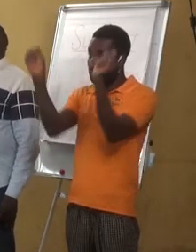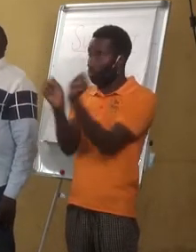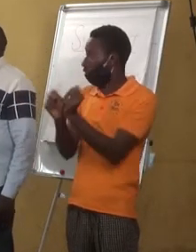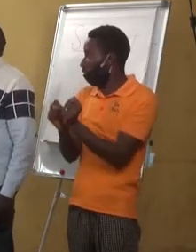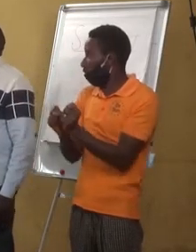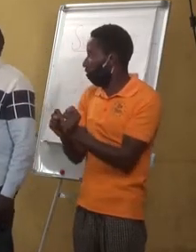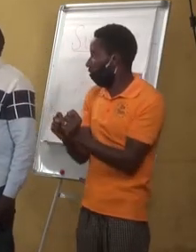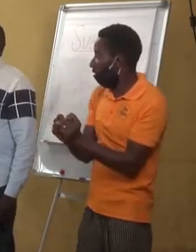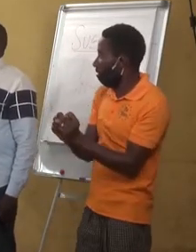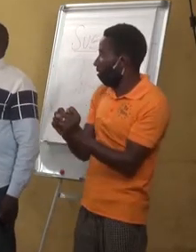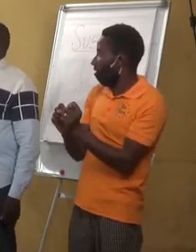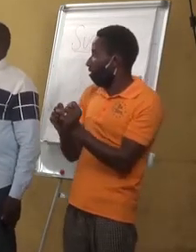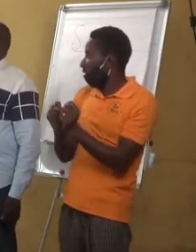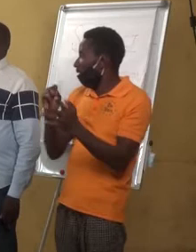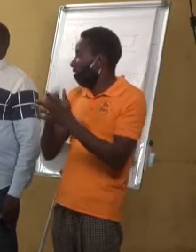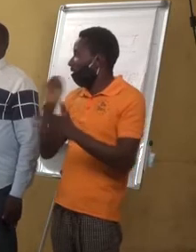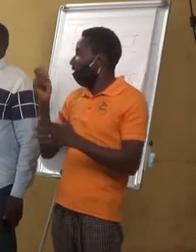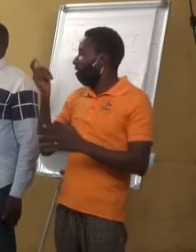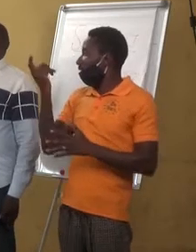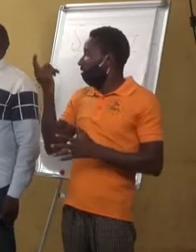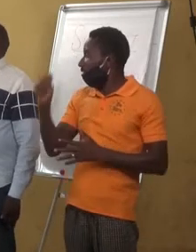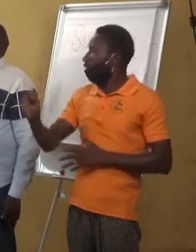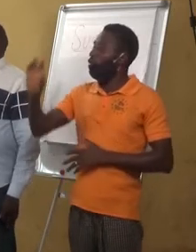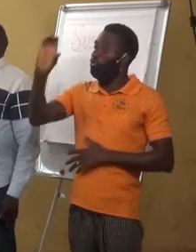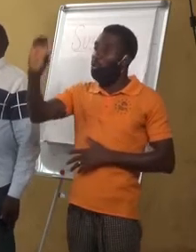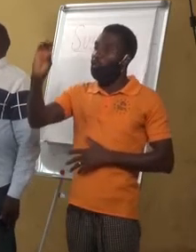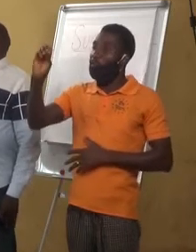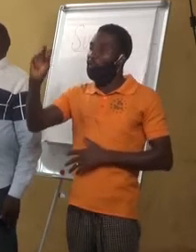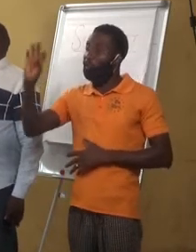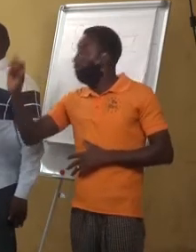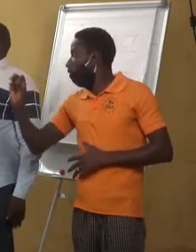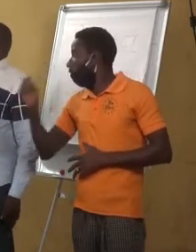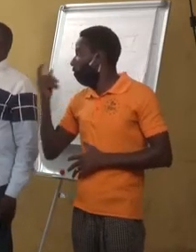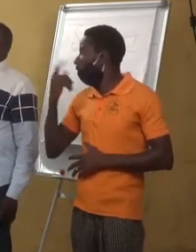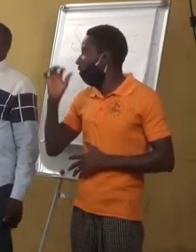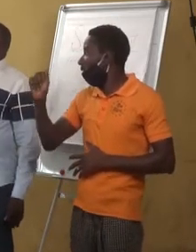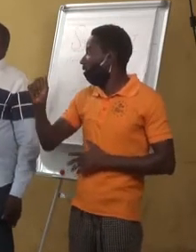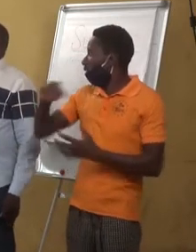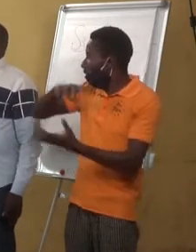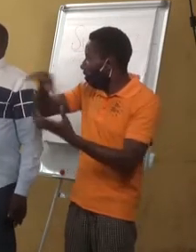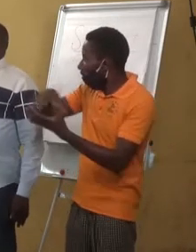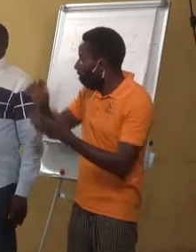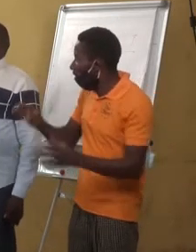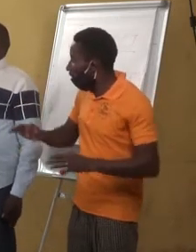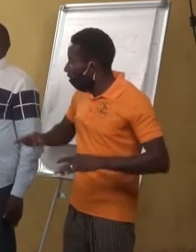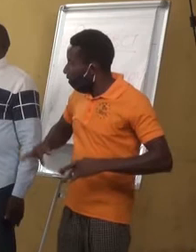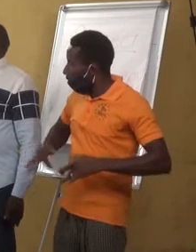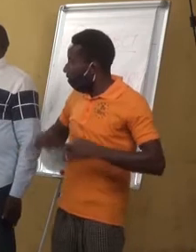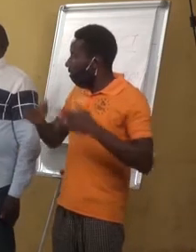argon, neon, and the rest of the inert gas element. Duplet in the case of